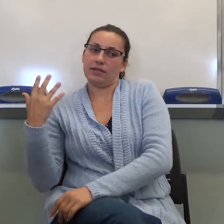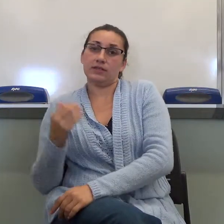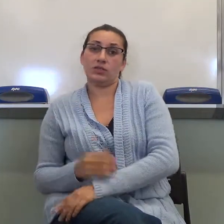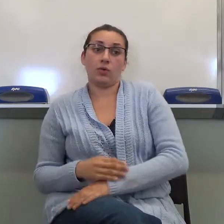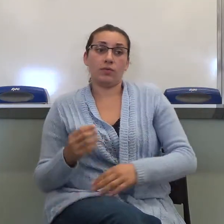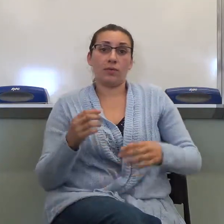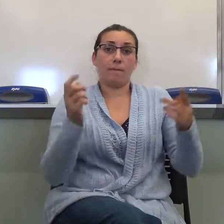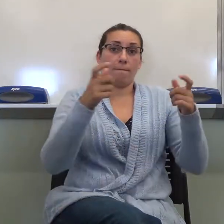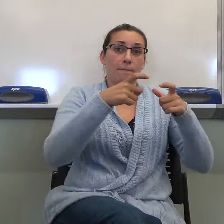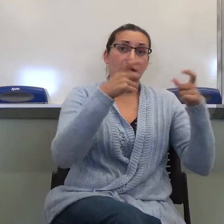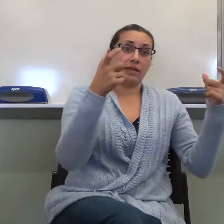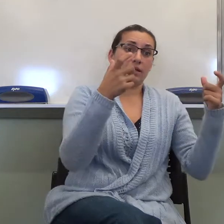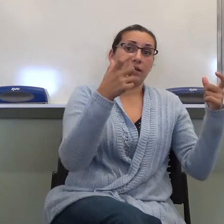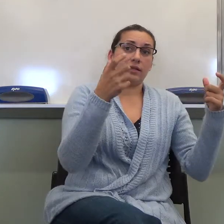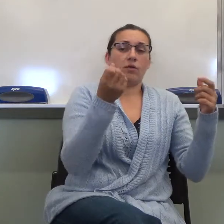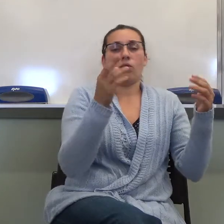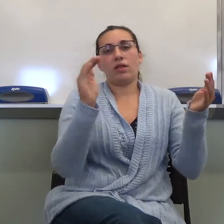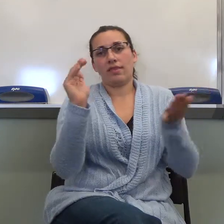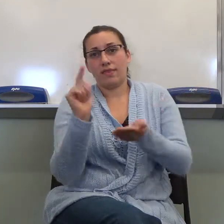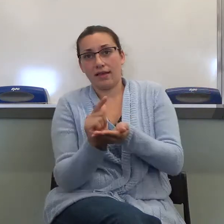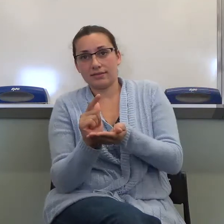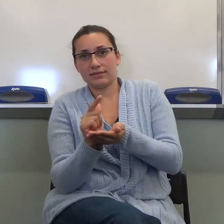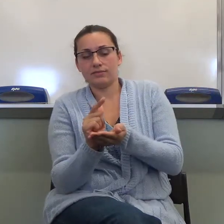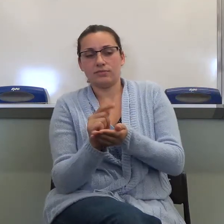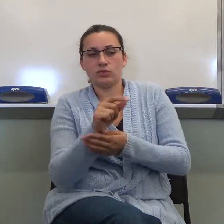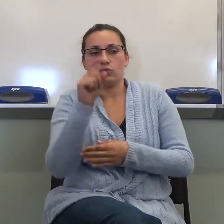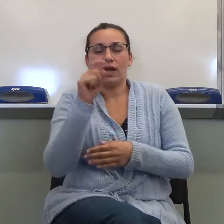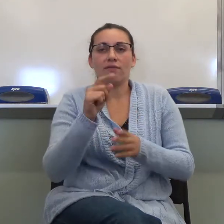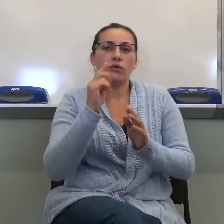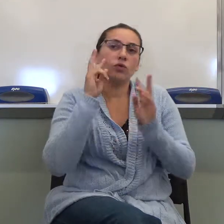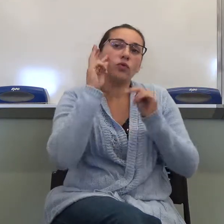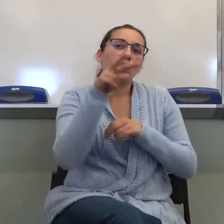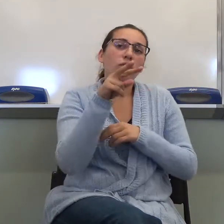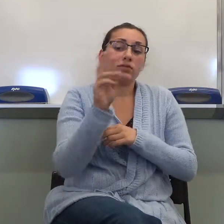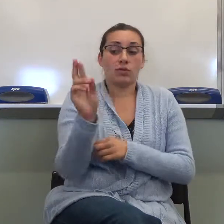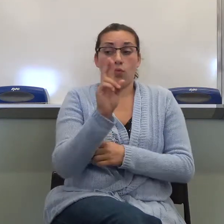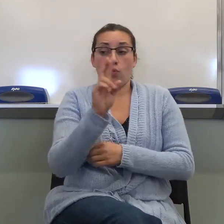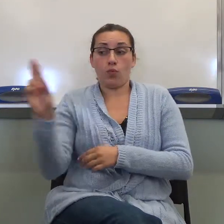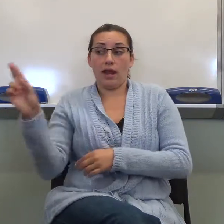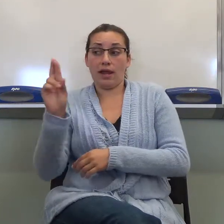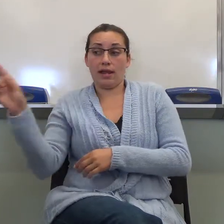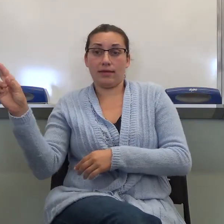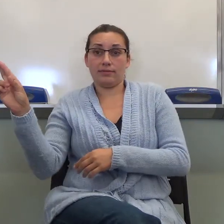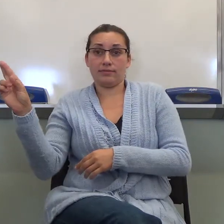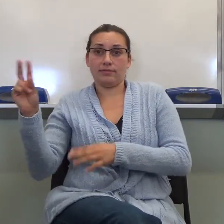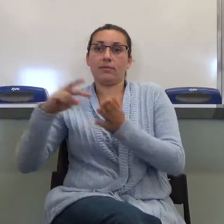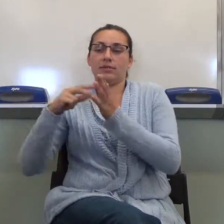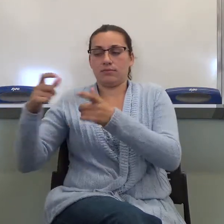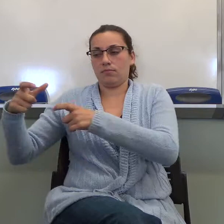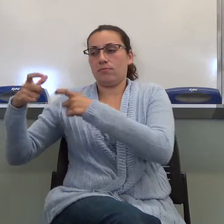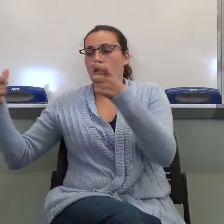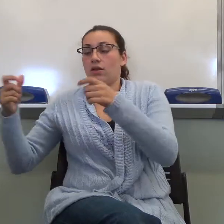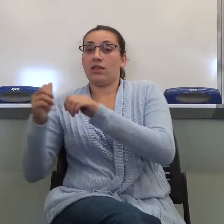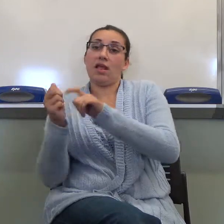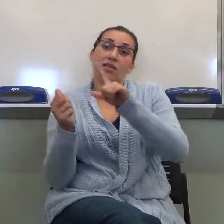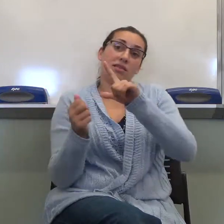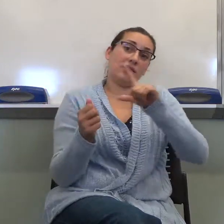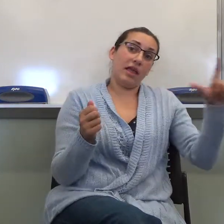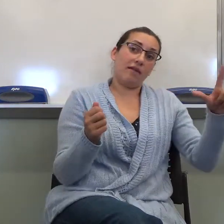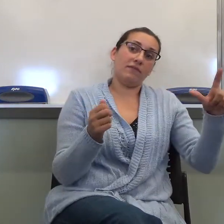related to the left of and to the right of. Okay, if it's to the right of, it's greater than. If it's to the left of, it's less than. So in